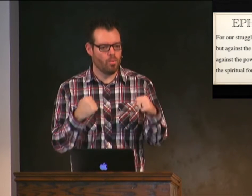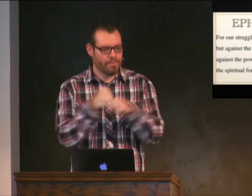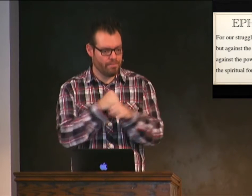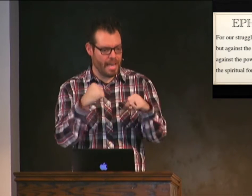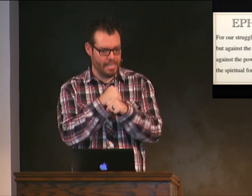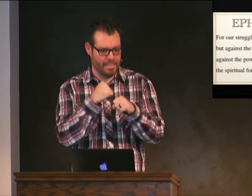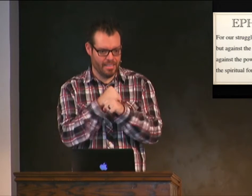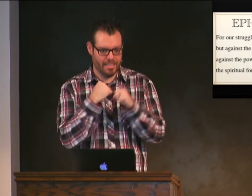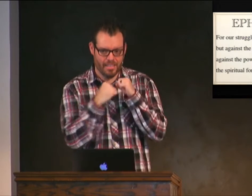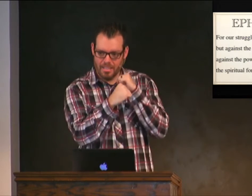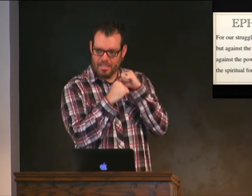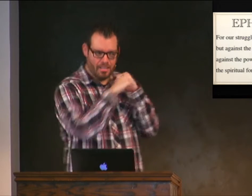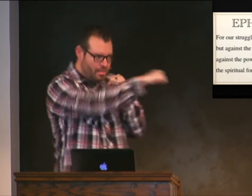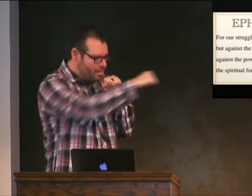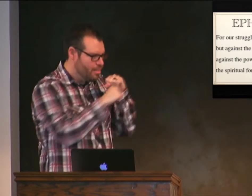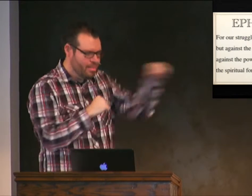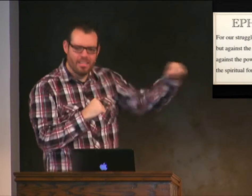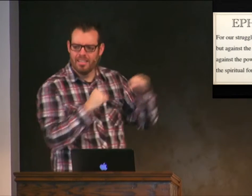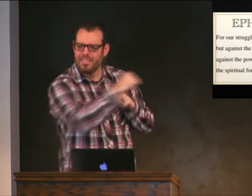But when I'm fighting,